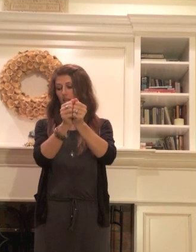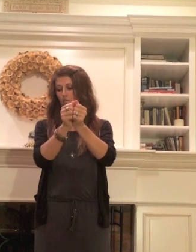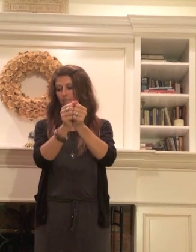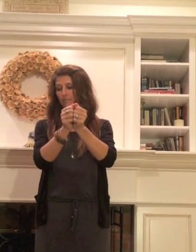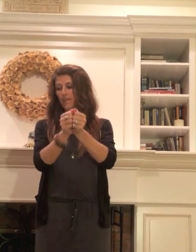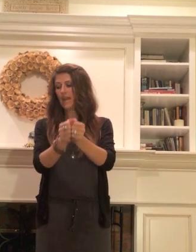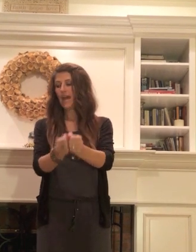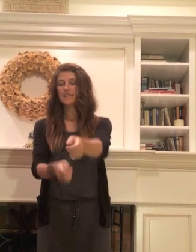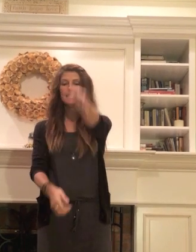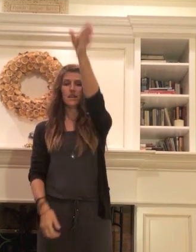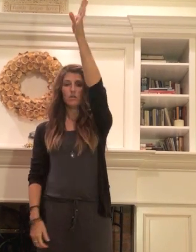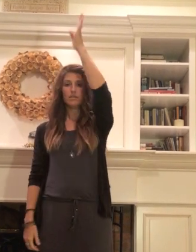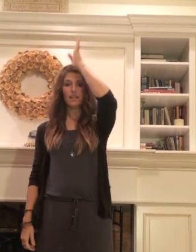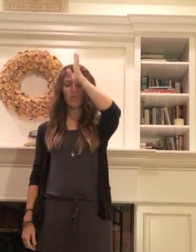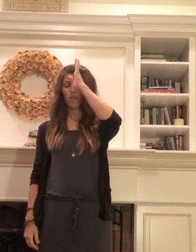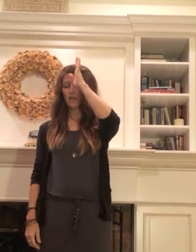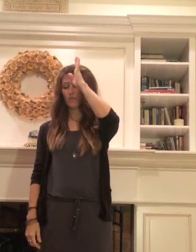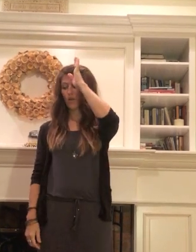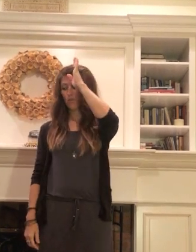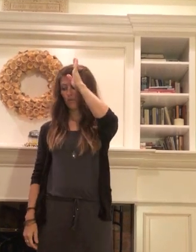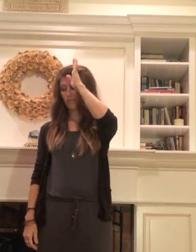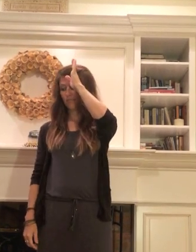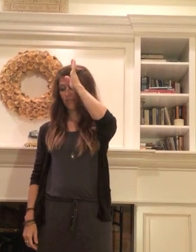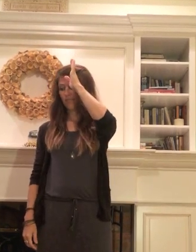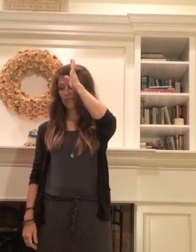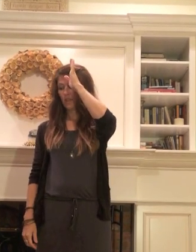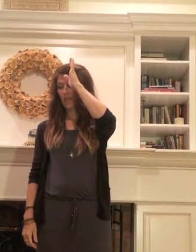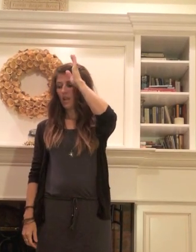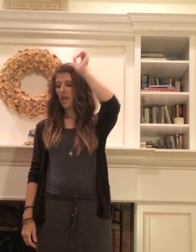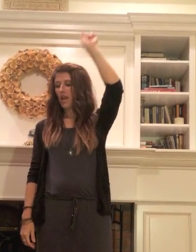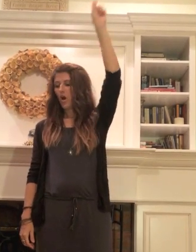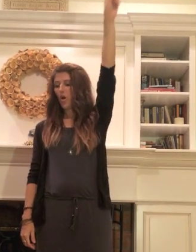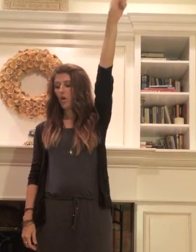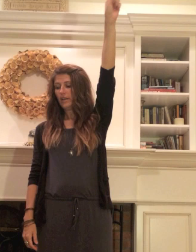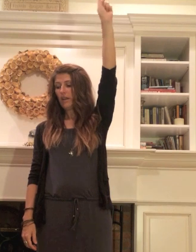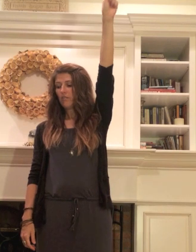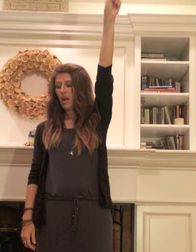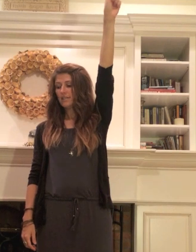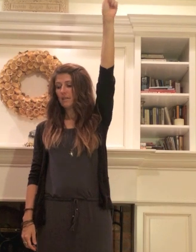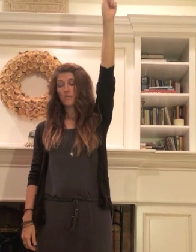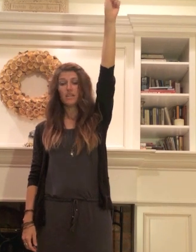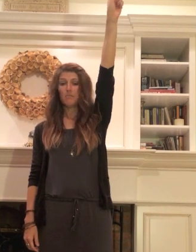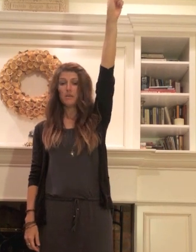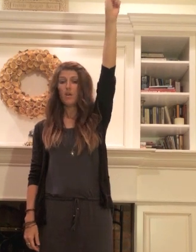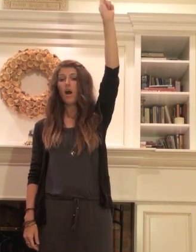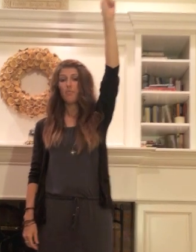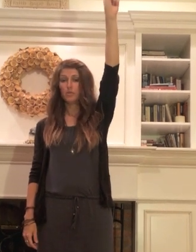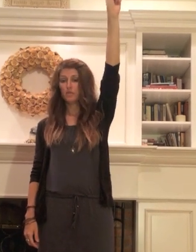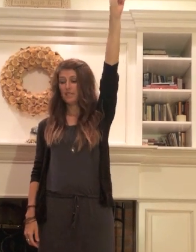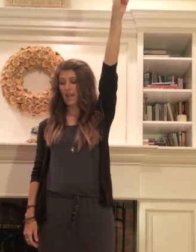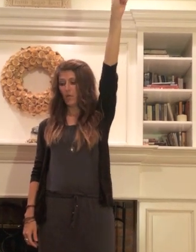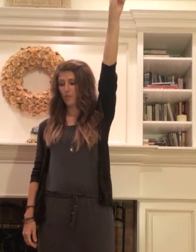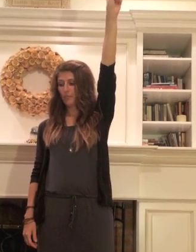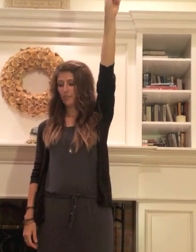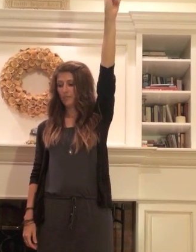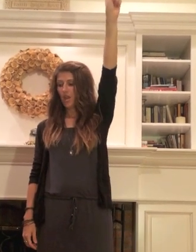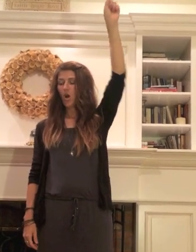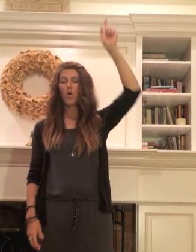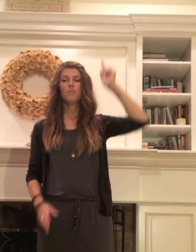Deum, et Deus erat verbum. Hoc erat in principio apud Deum.